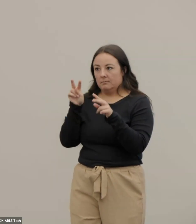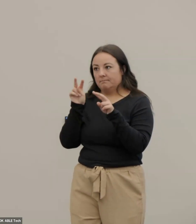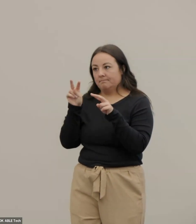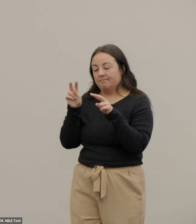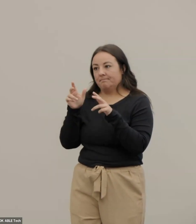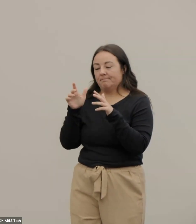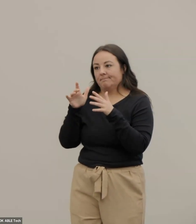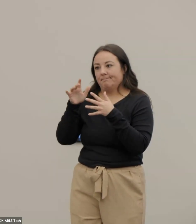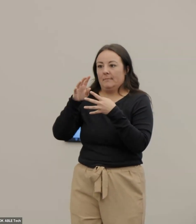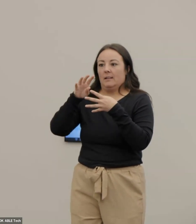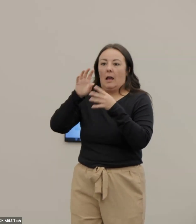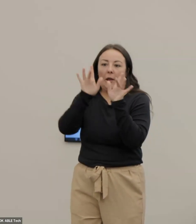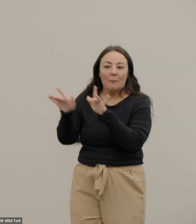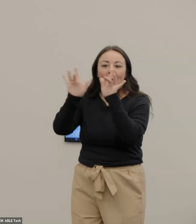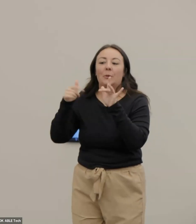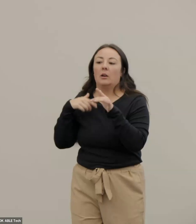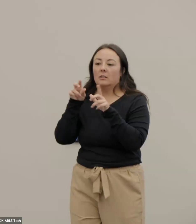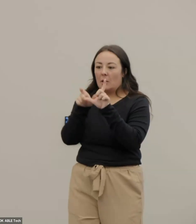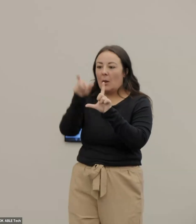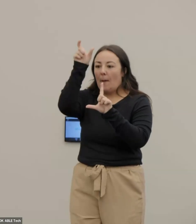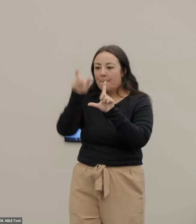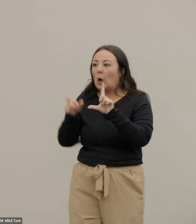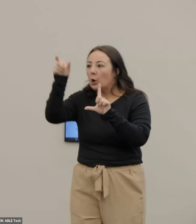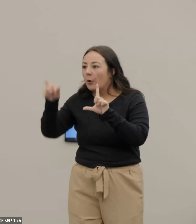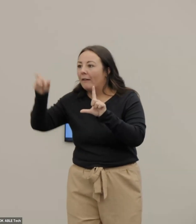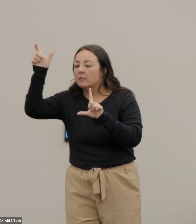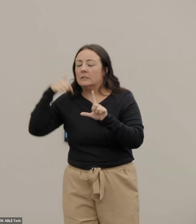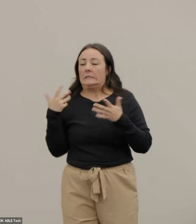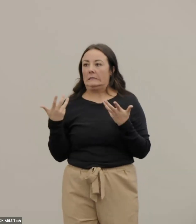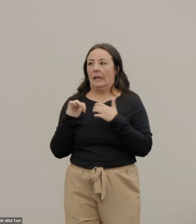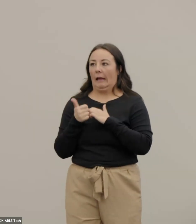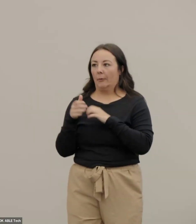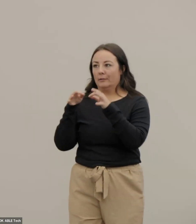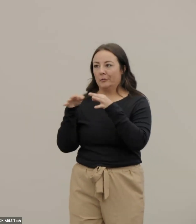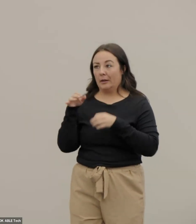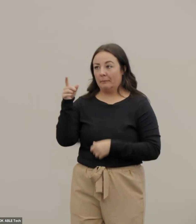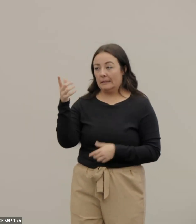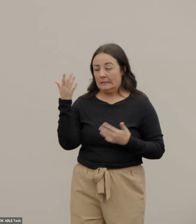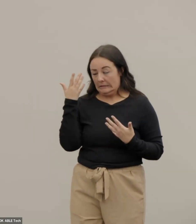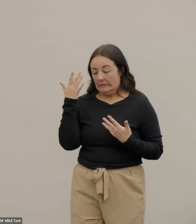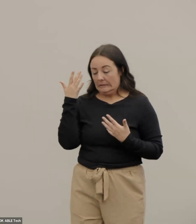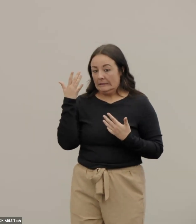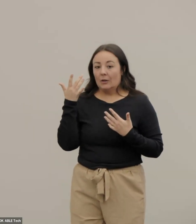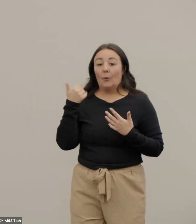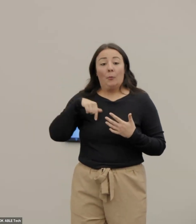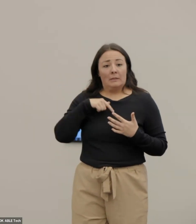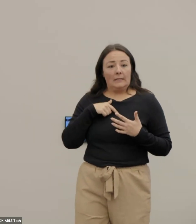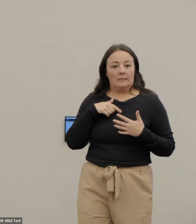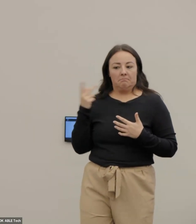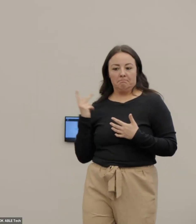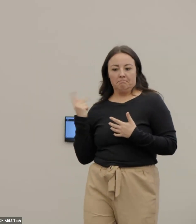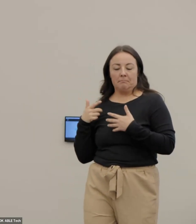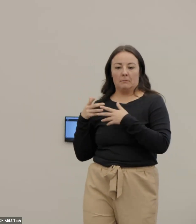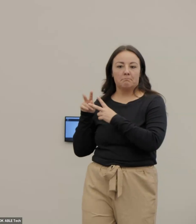bar graph in front of you and you're like, oh my gosh, how do I describe this, you know? Dax and I teach a class called Writing